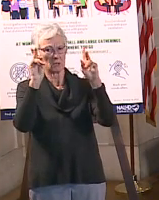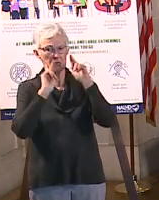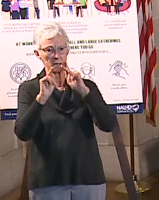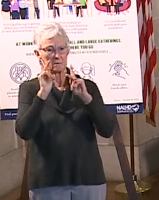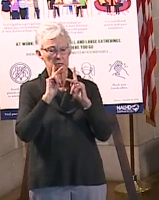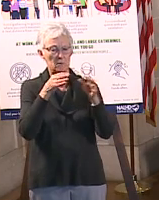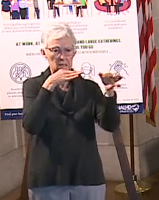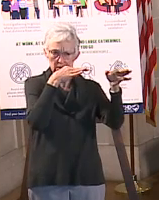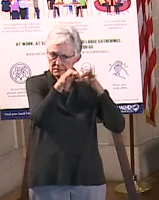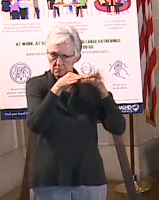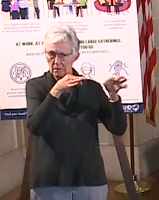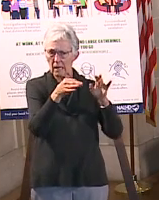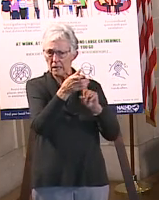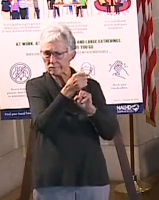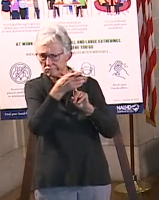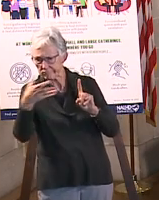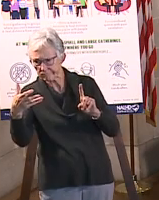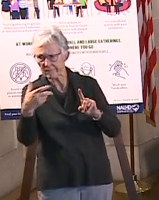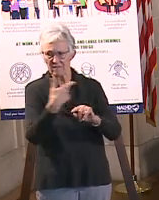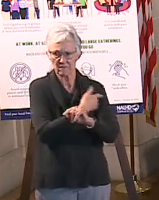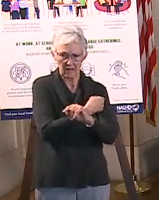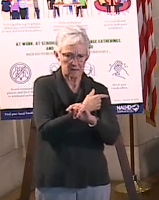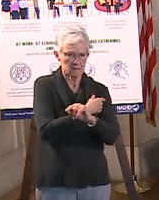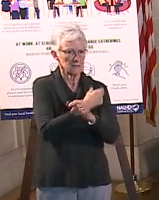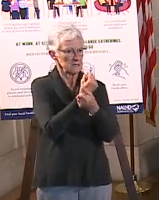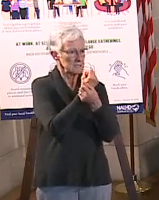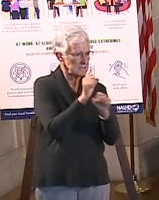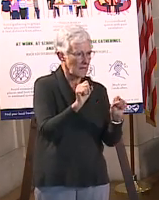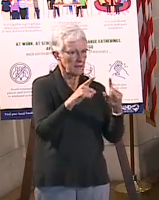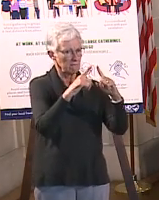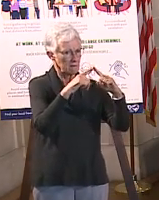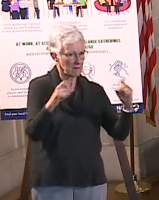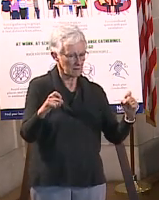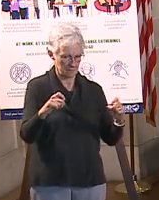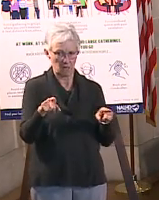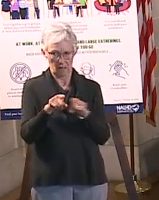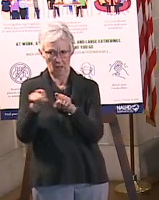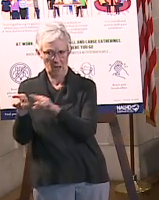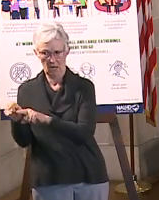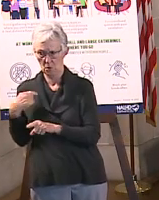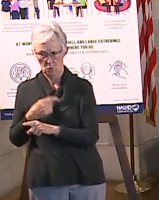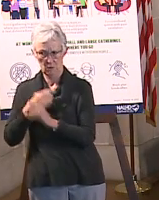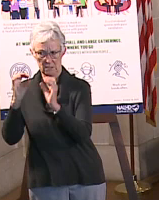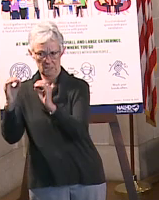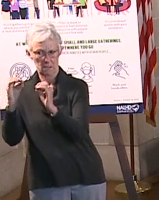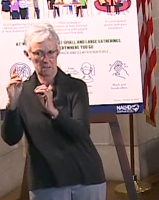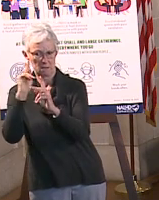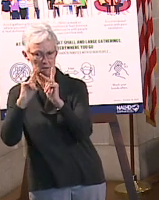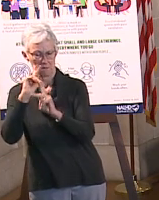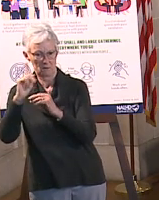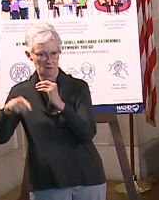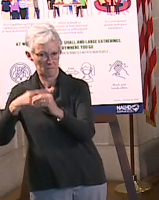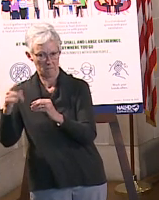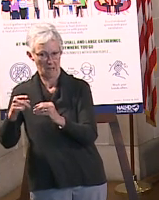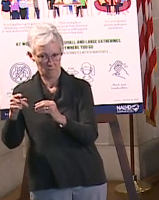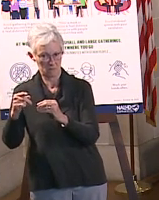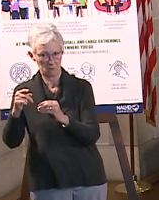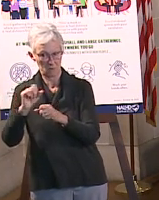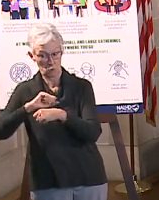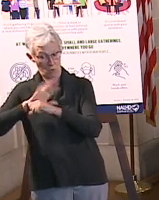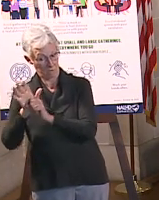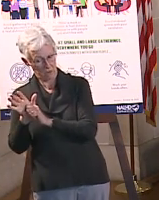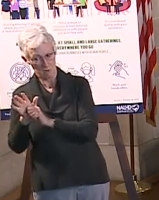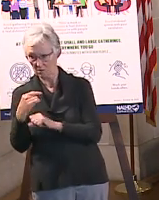the other coronavirus issues, you know, like the 3 Cs? And the answer is absolutely yes. That's been part of the plan all along, to be able to